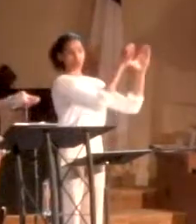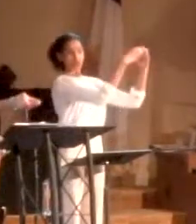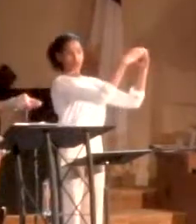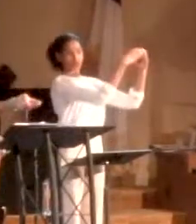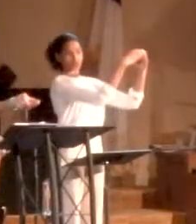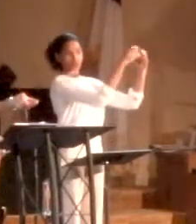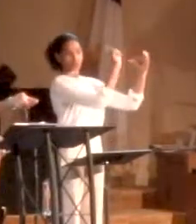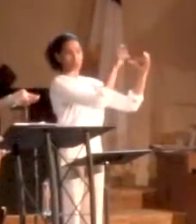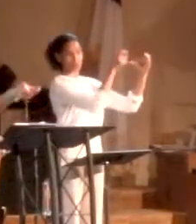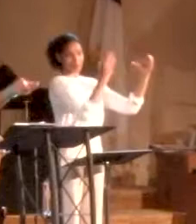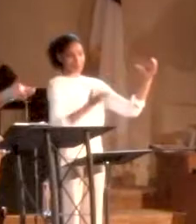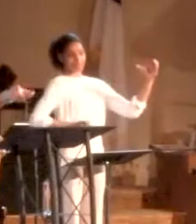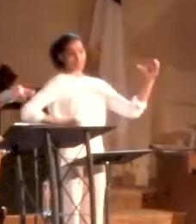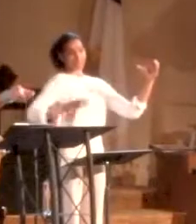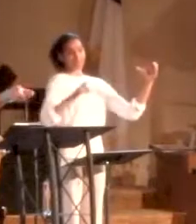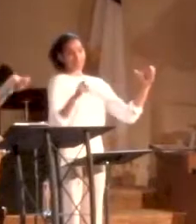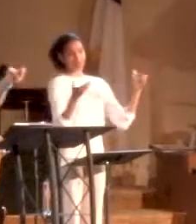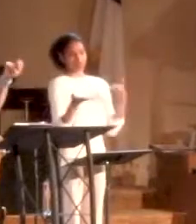serve.